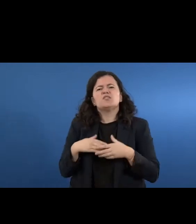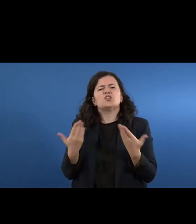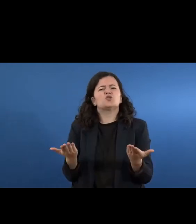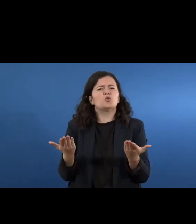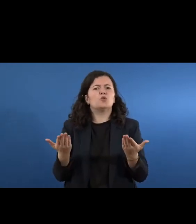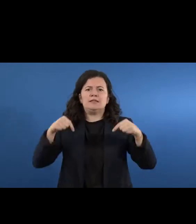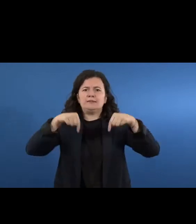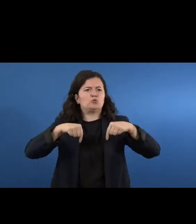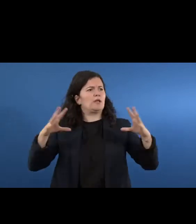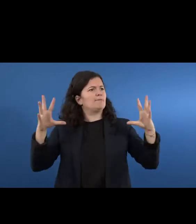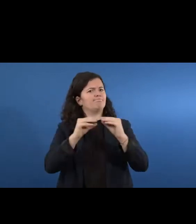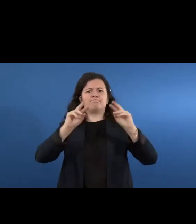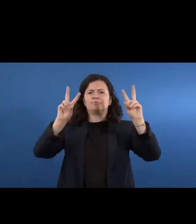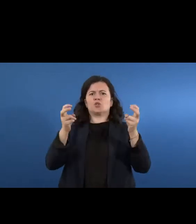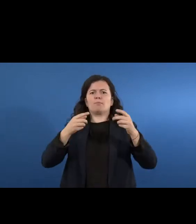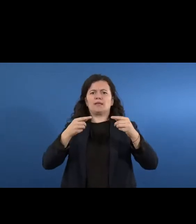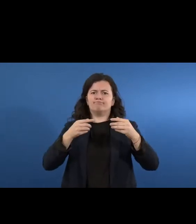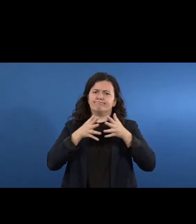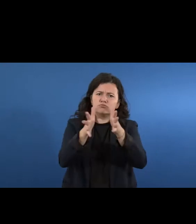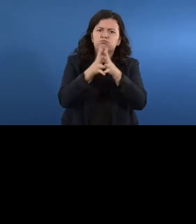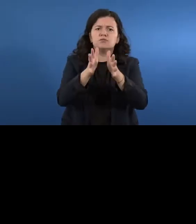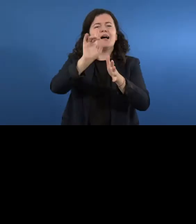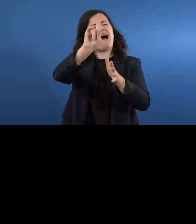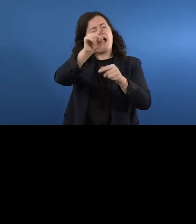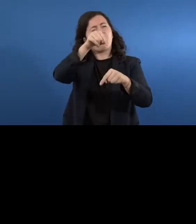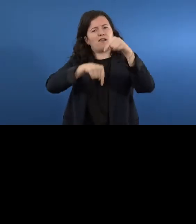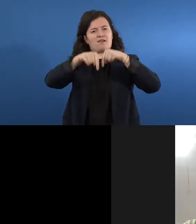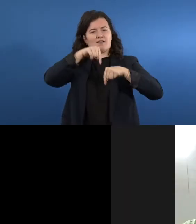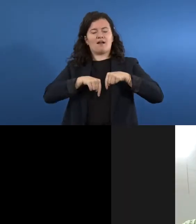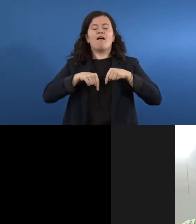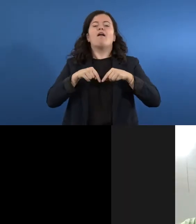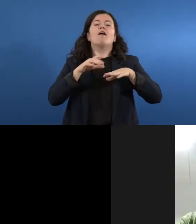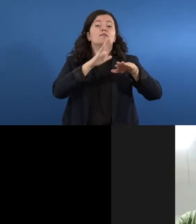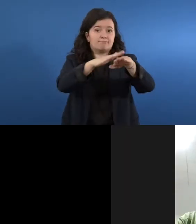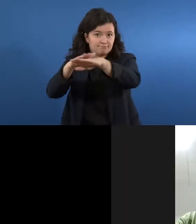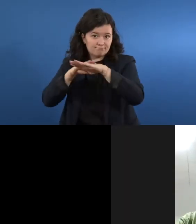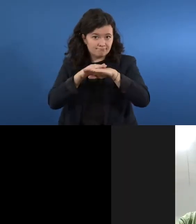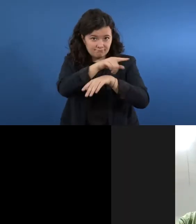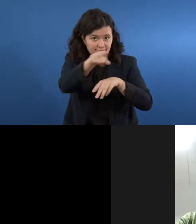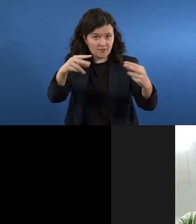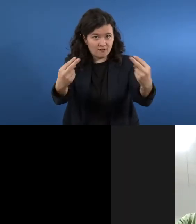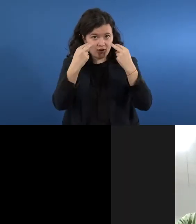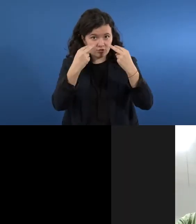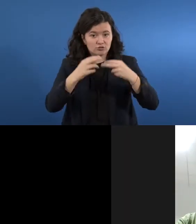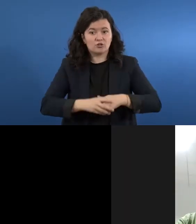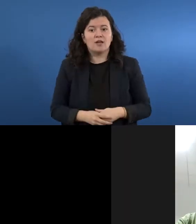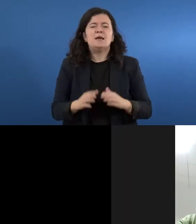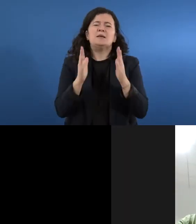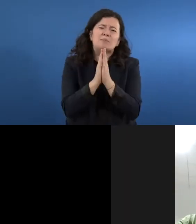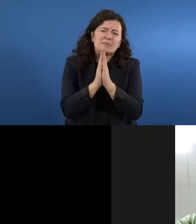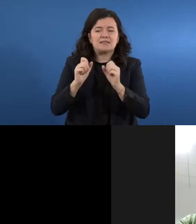of the session today, I would really remind all participants not to switch on the